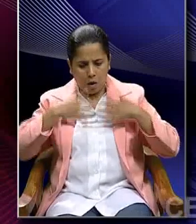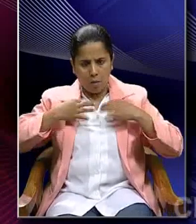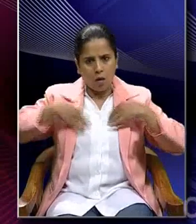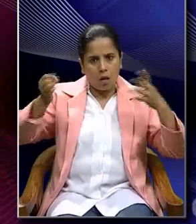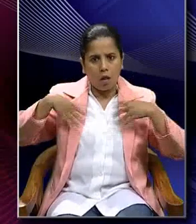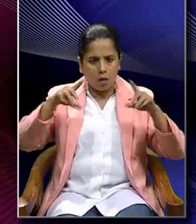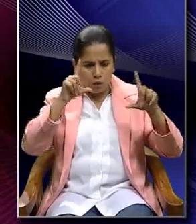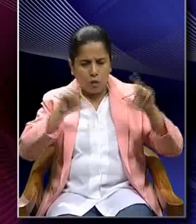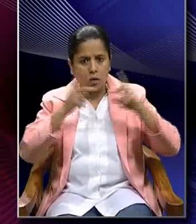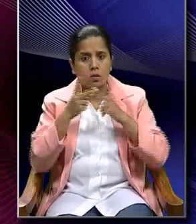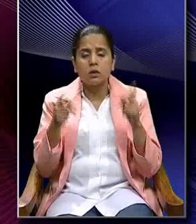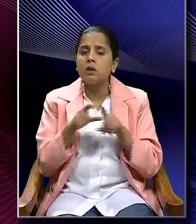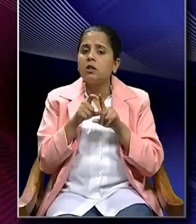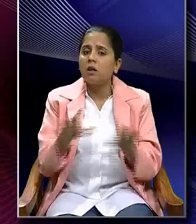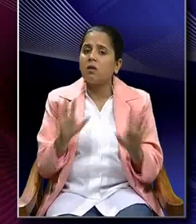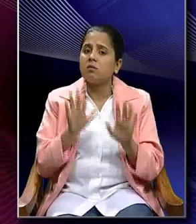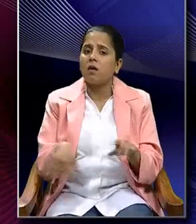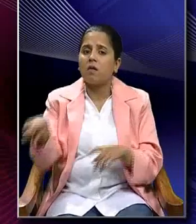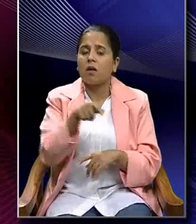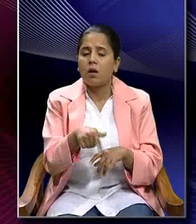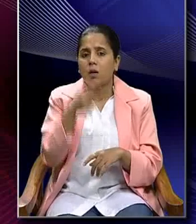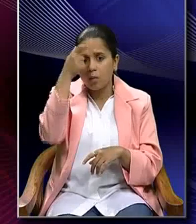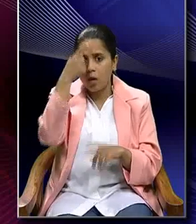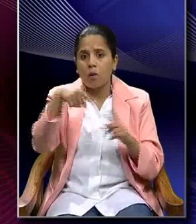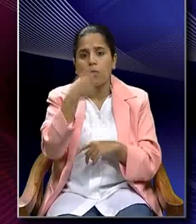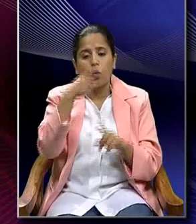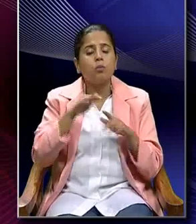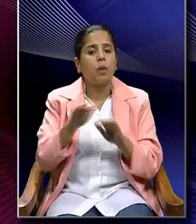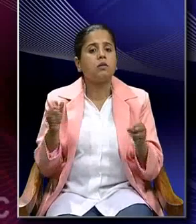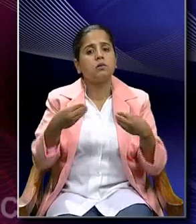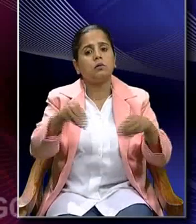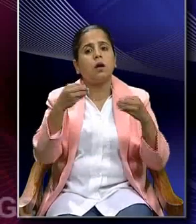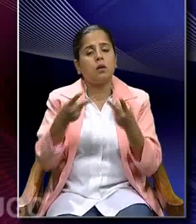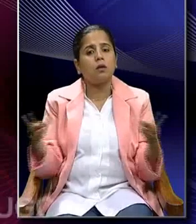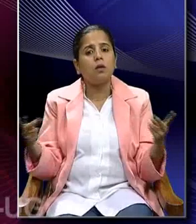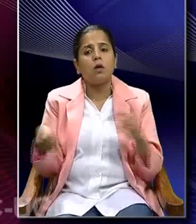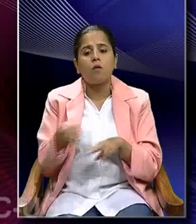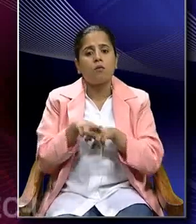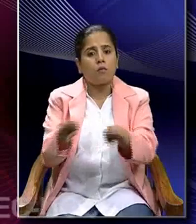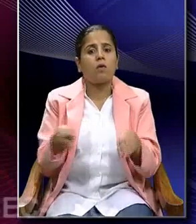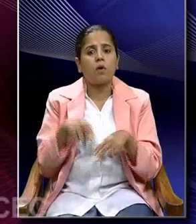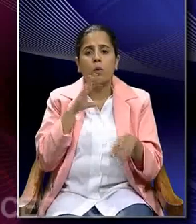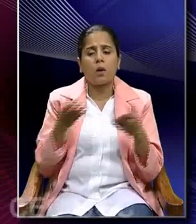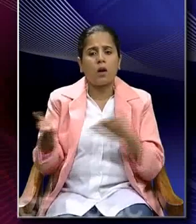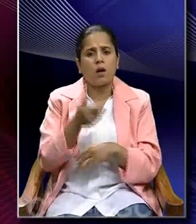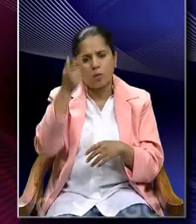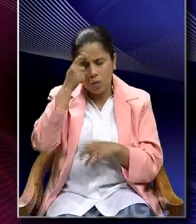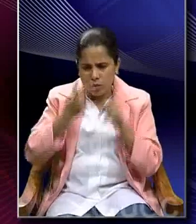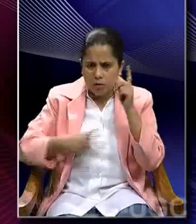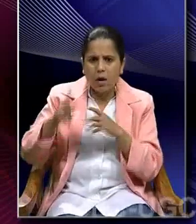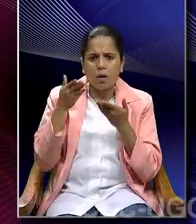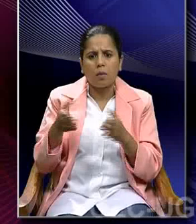is a dangerous threat of child trafficking from families who are most vulnerable,